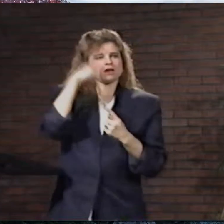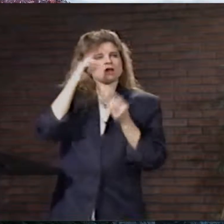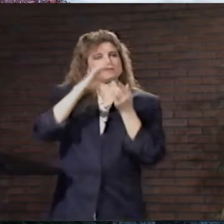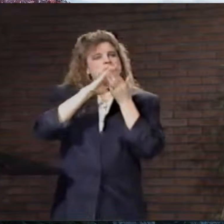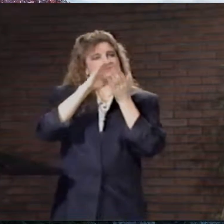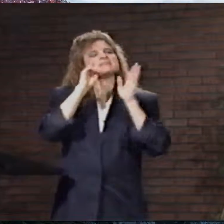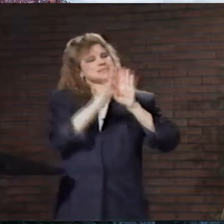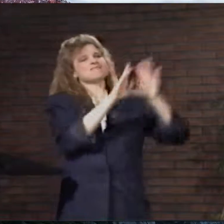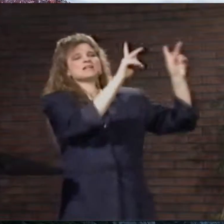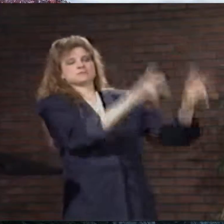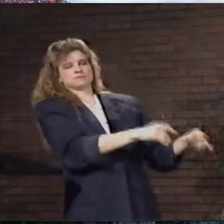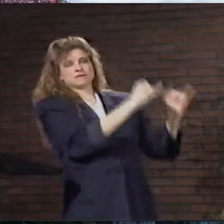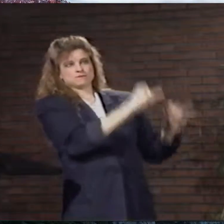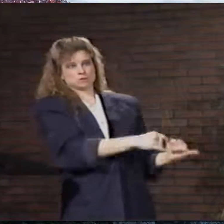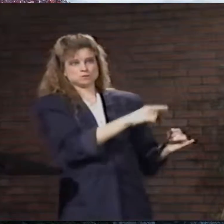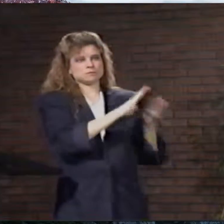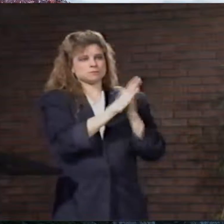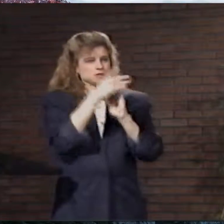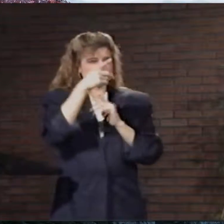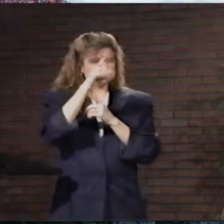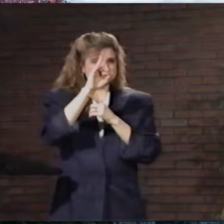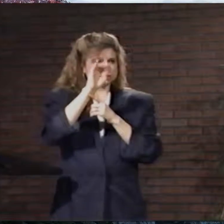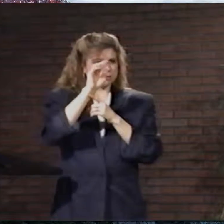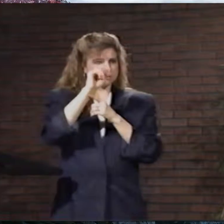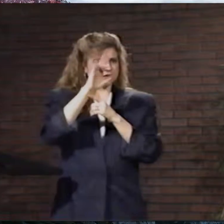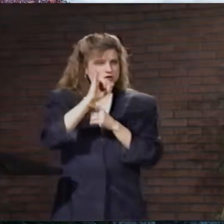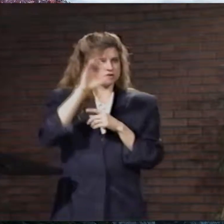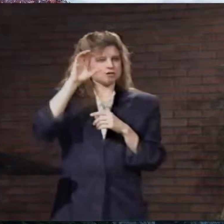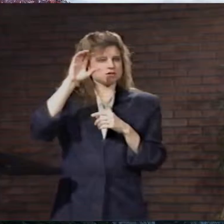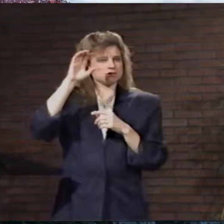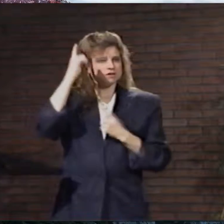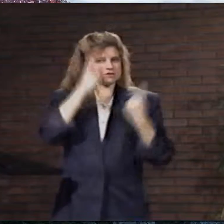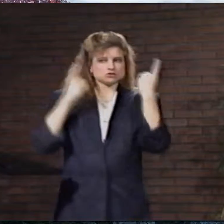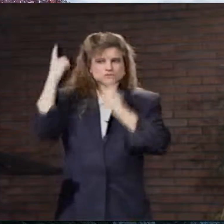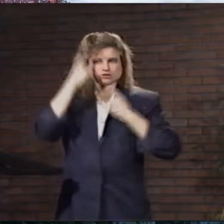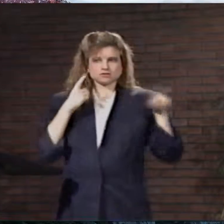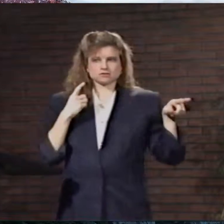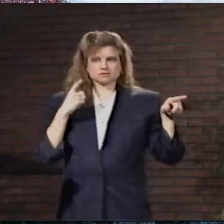The state government